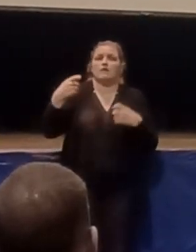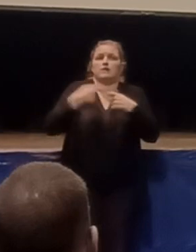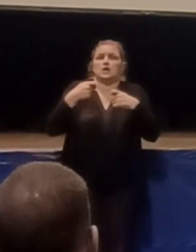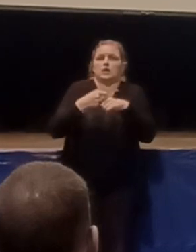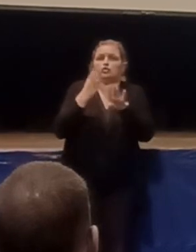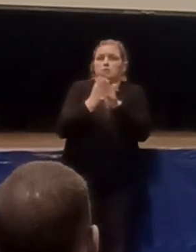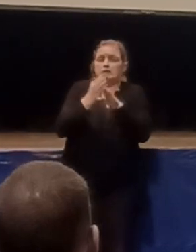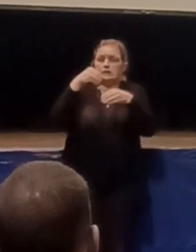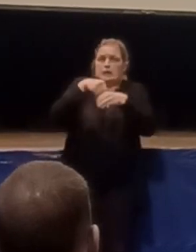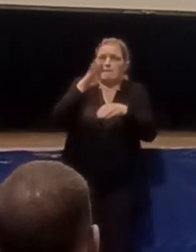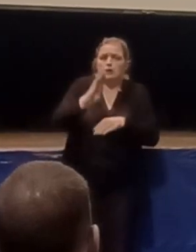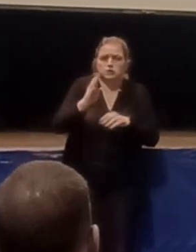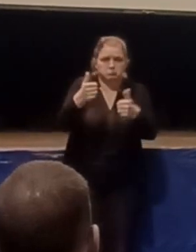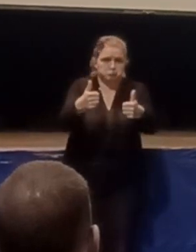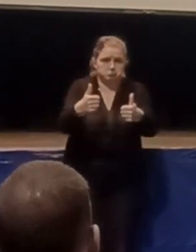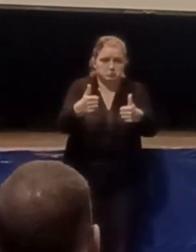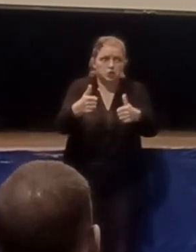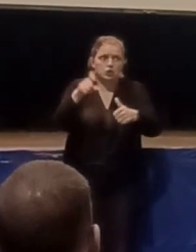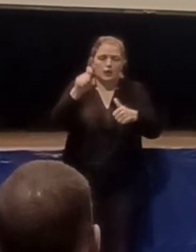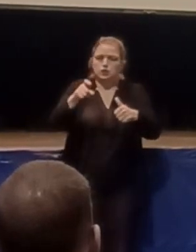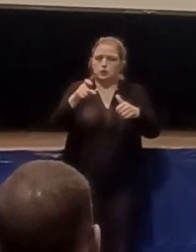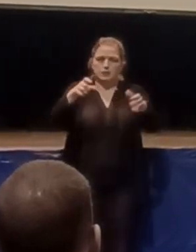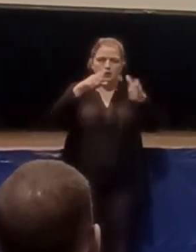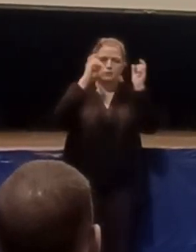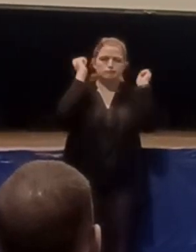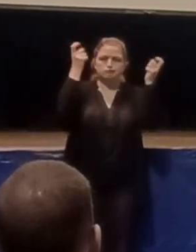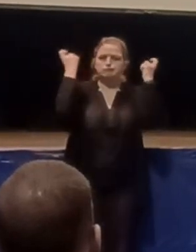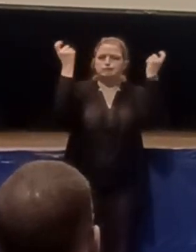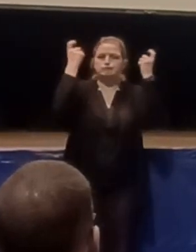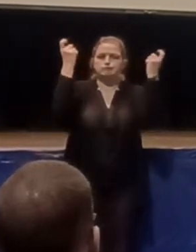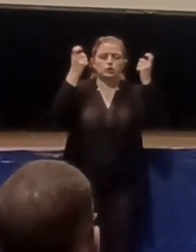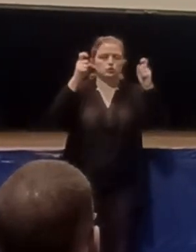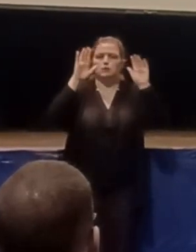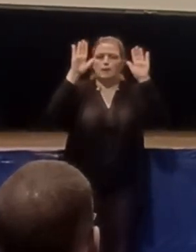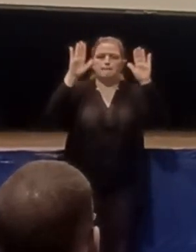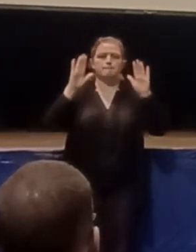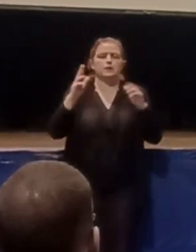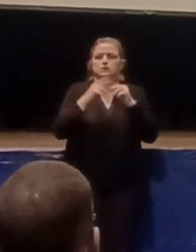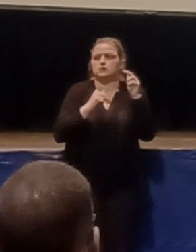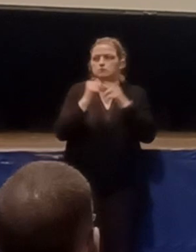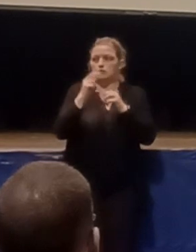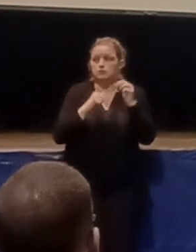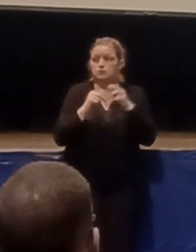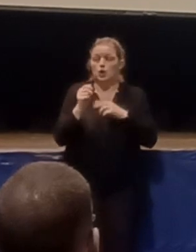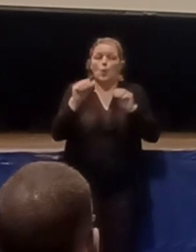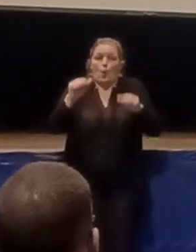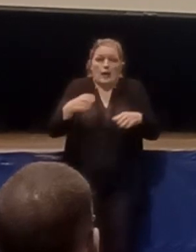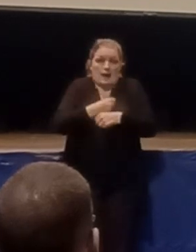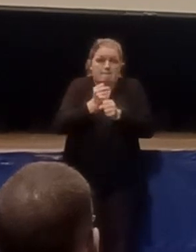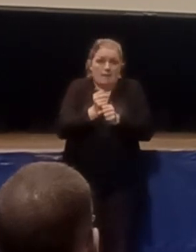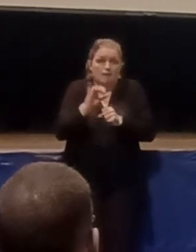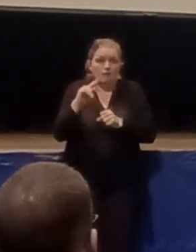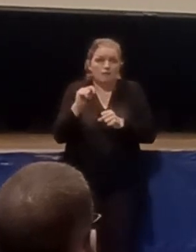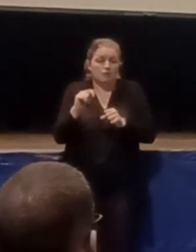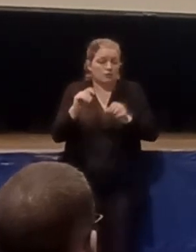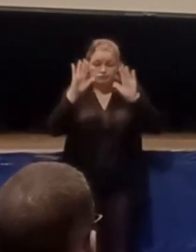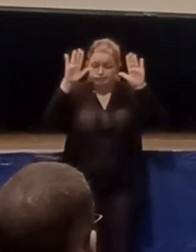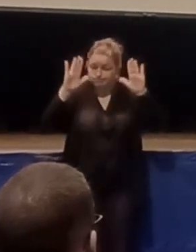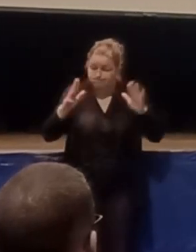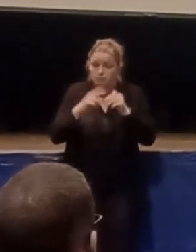in Boston, this is something that should be celebrated. This should be a fabulous building. We can make it a fabulous building if we